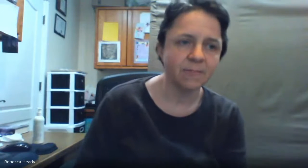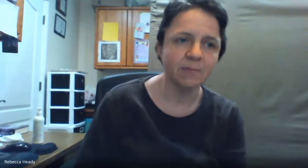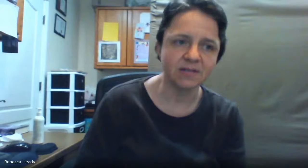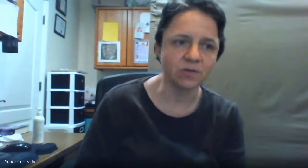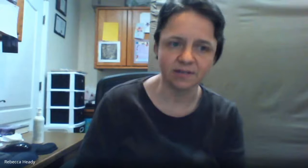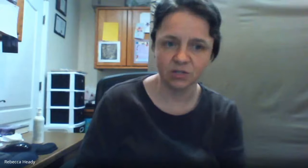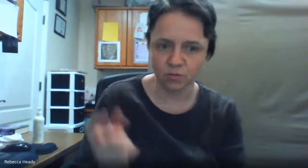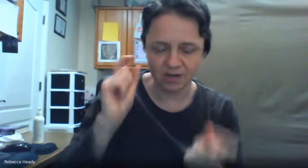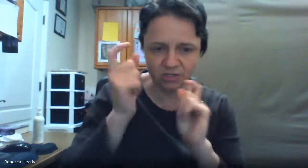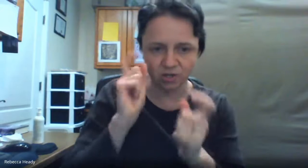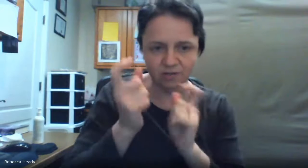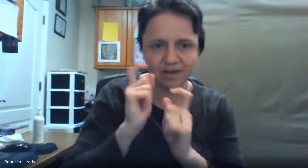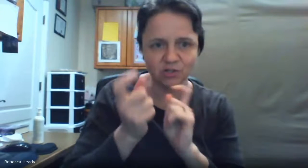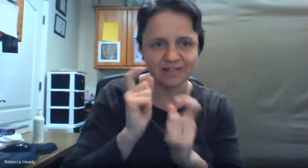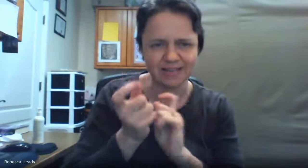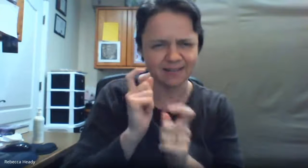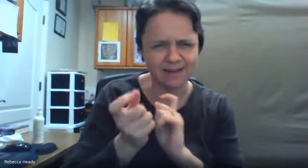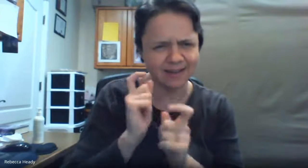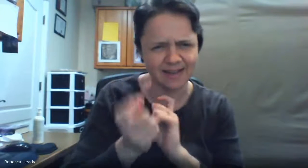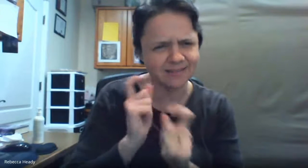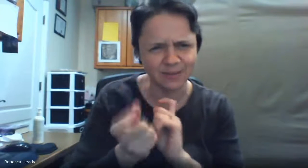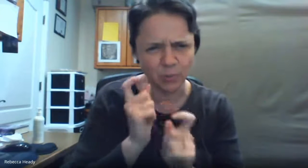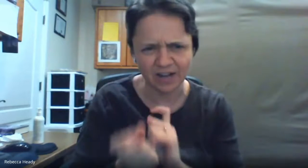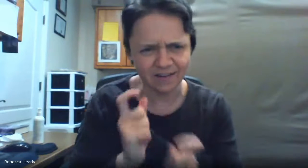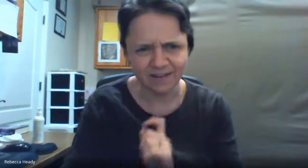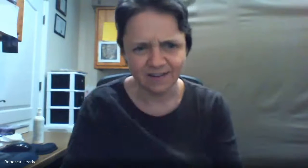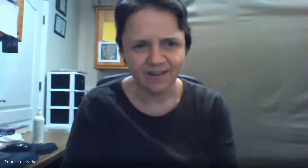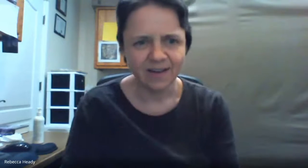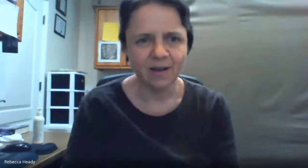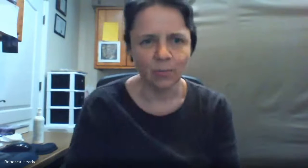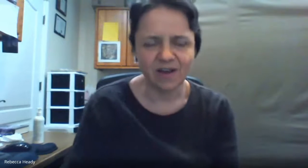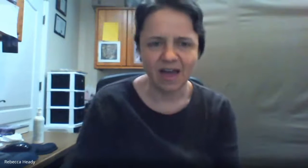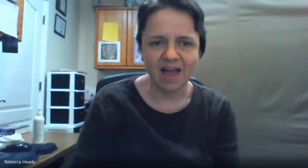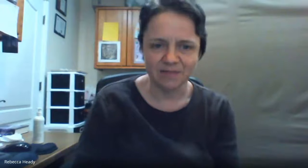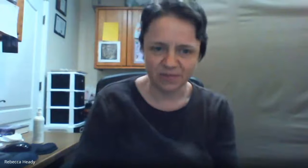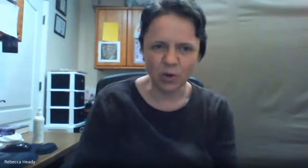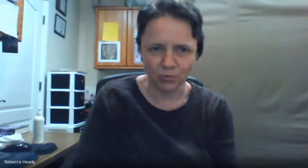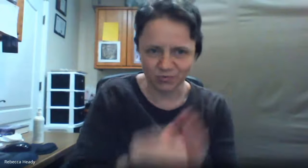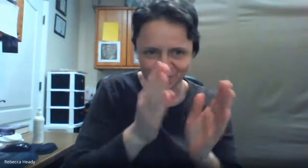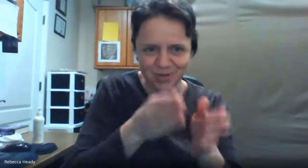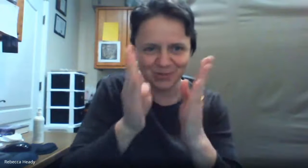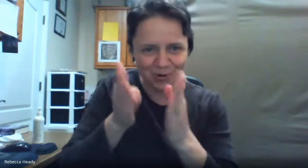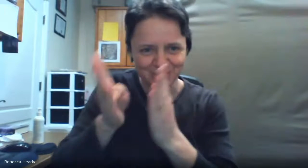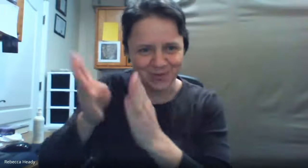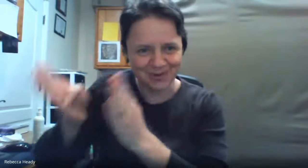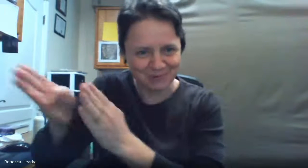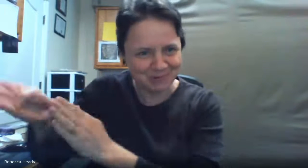It makes more sense, and you actually start kind of translating that, I guess, in your brain without having to be told which word to put in which